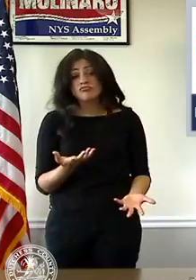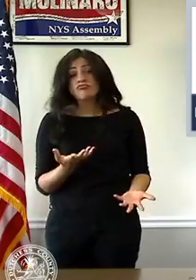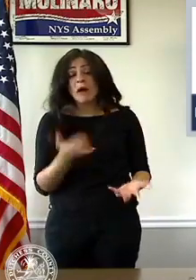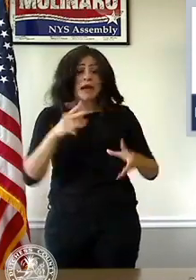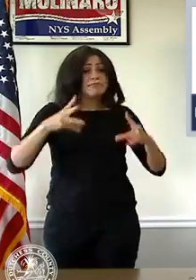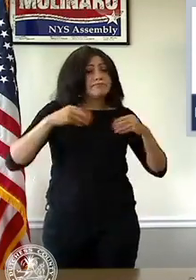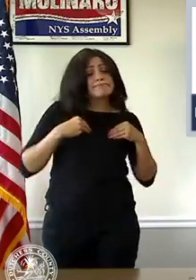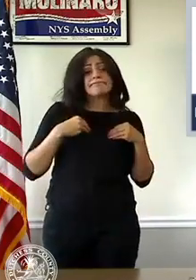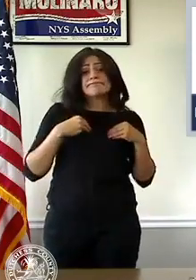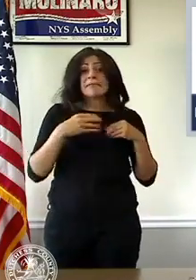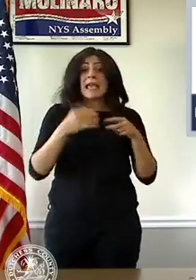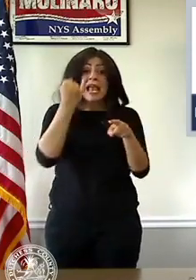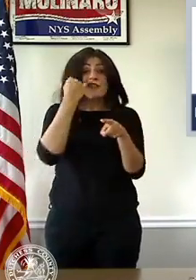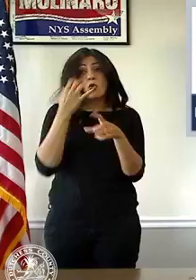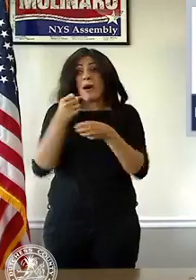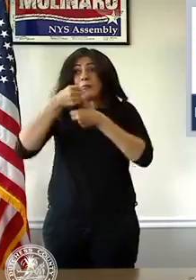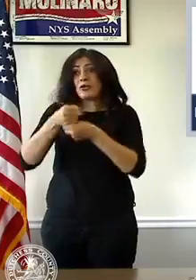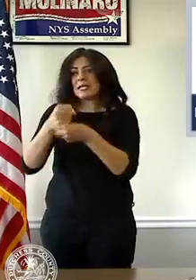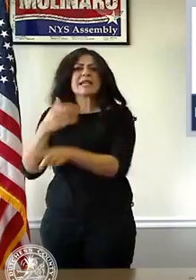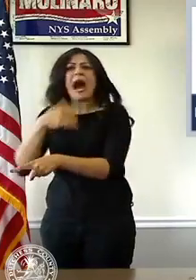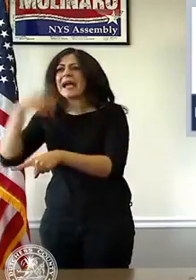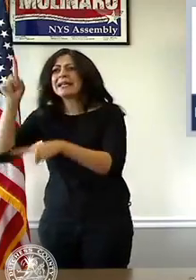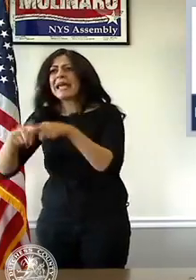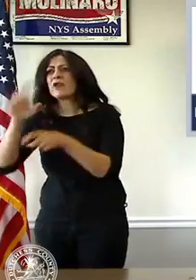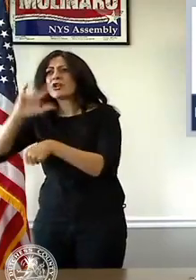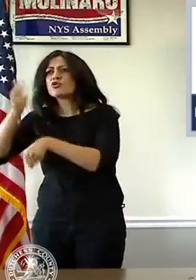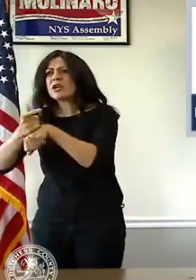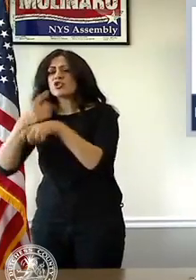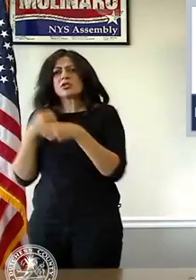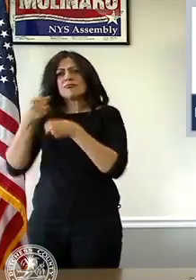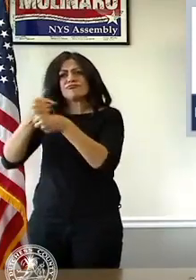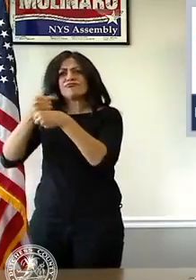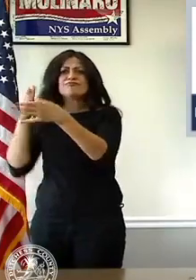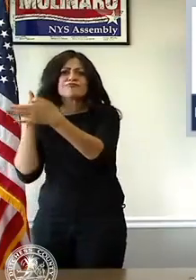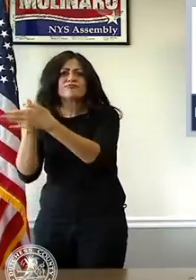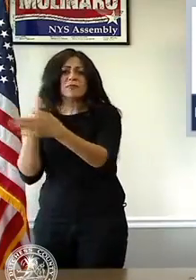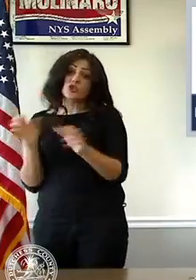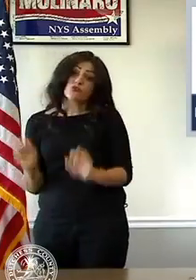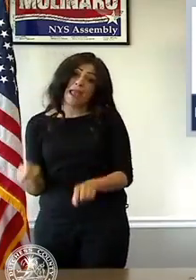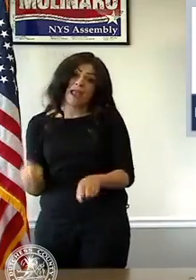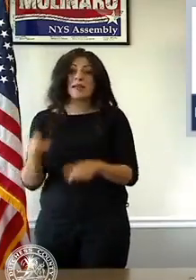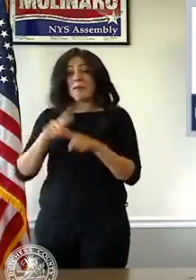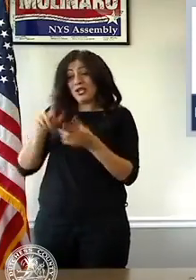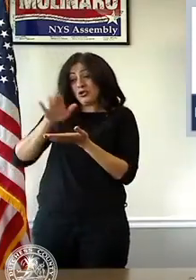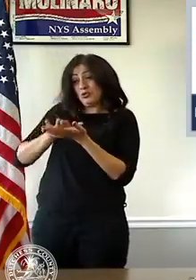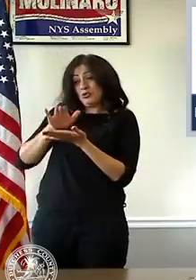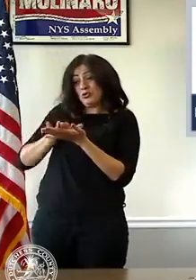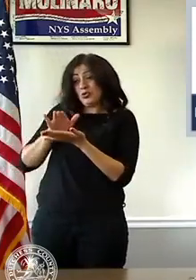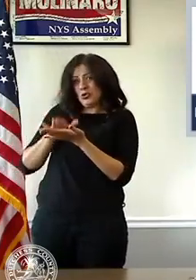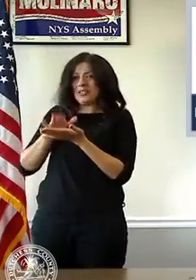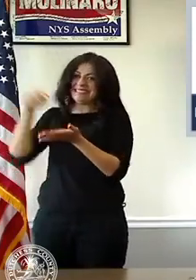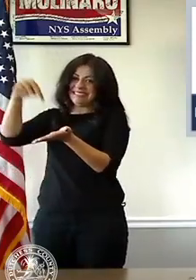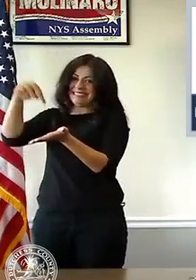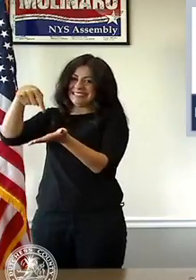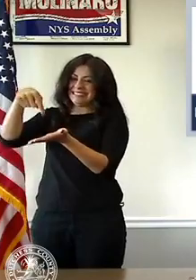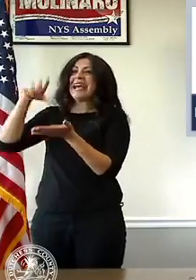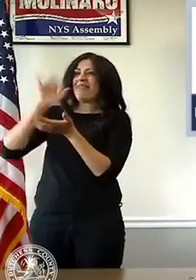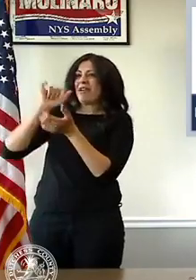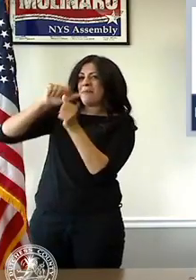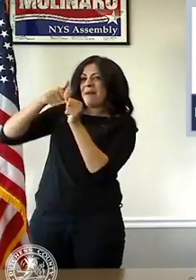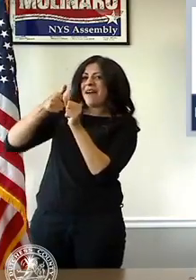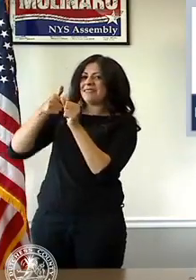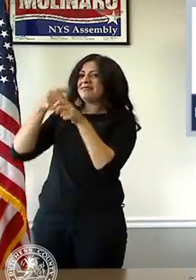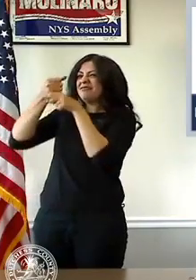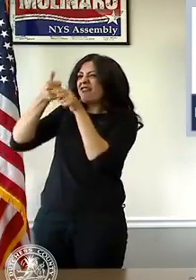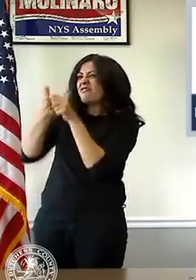accept. And if you wanted to protest not having the graduation, you could do that. But the school itself is regulated by the state of New York,